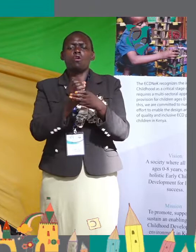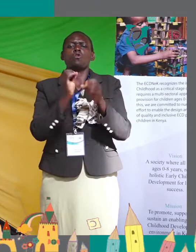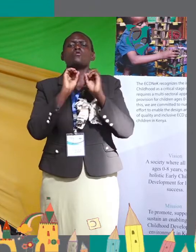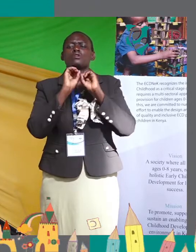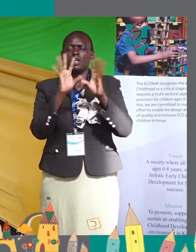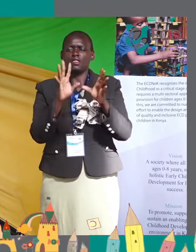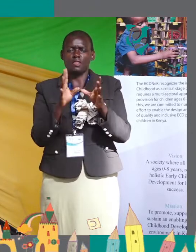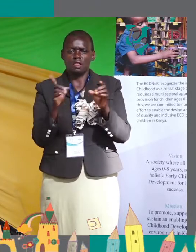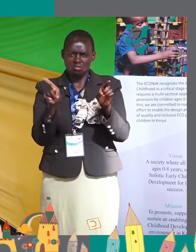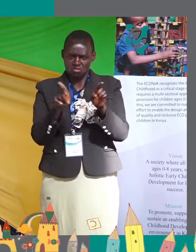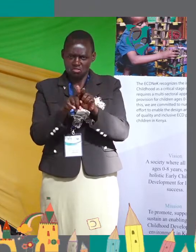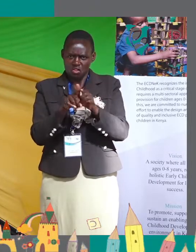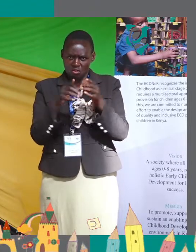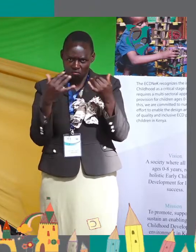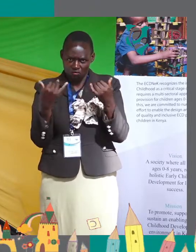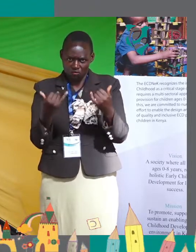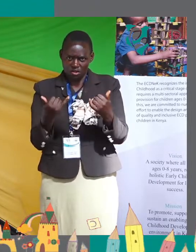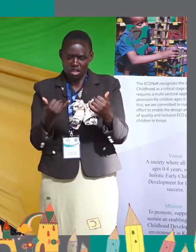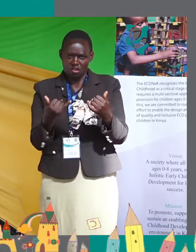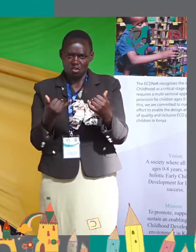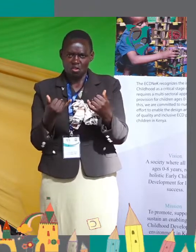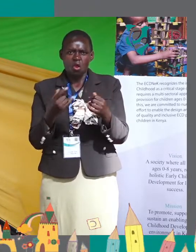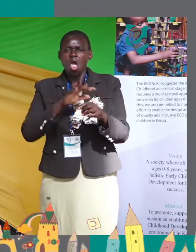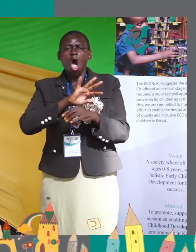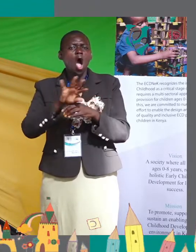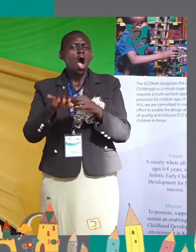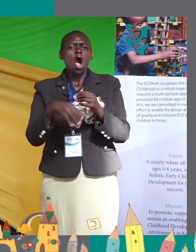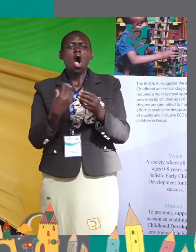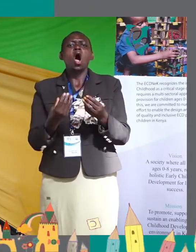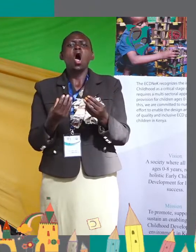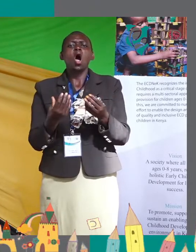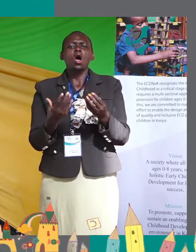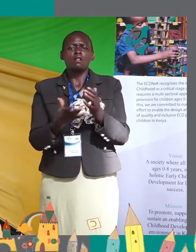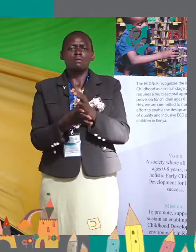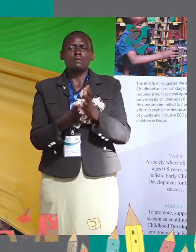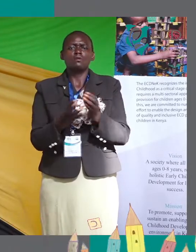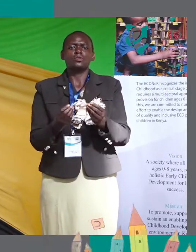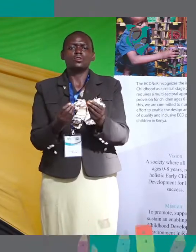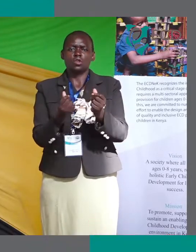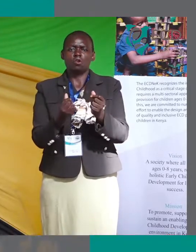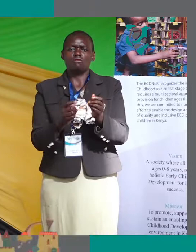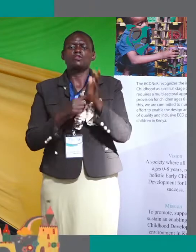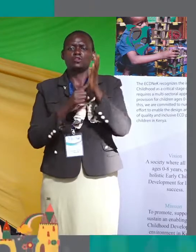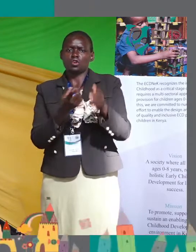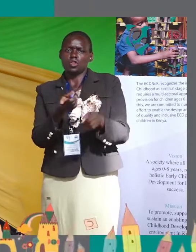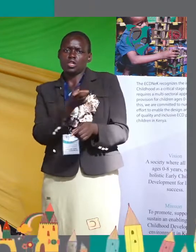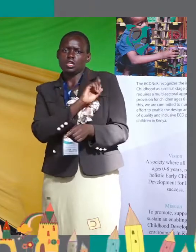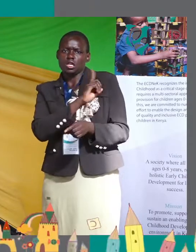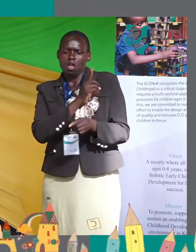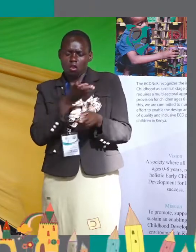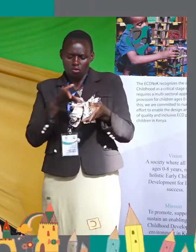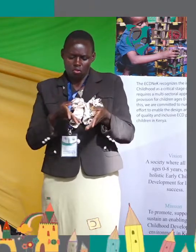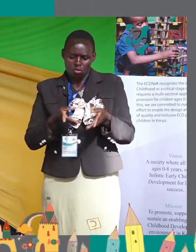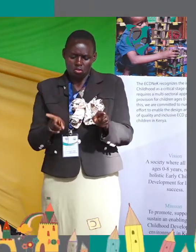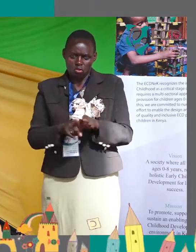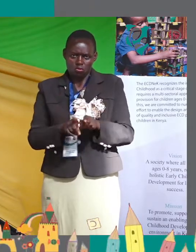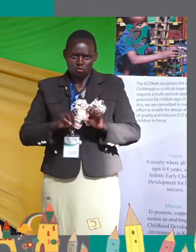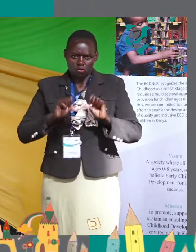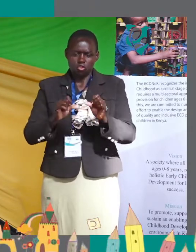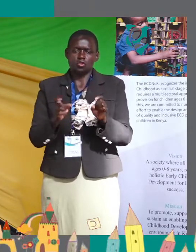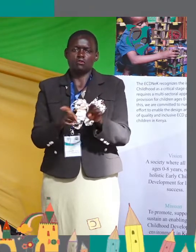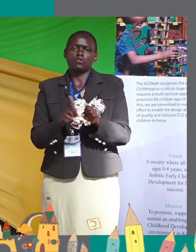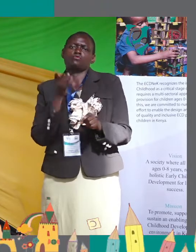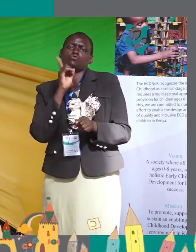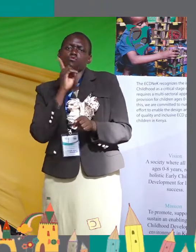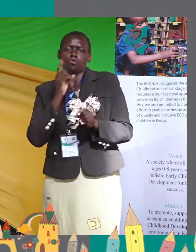same. With all the interventions that have been presented here, were presented here yesterday, will be presented here today, even